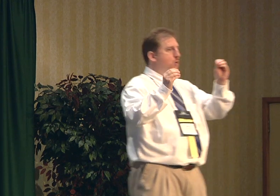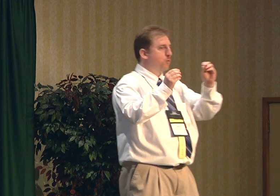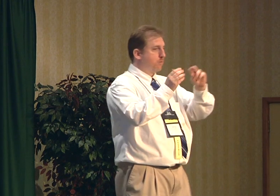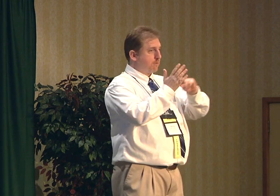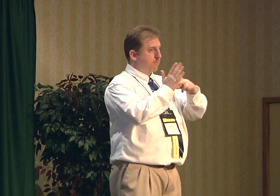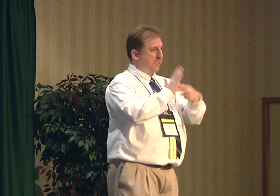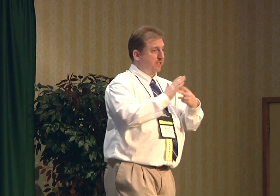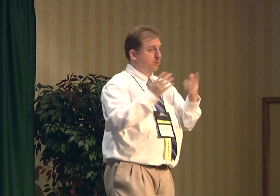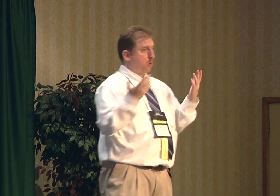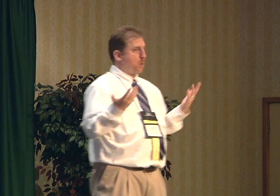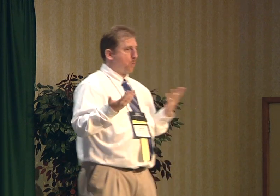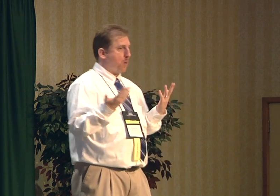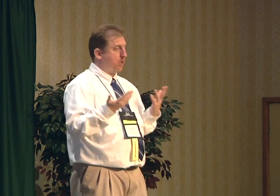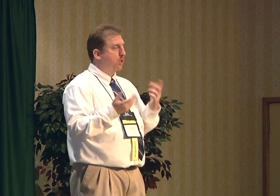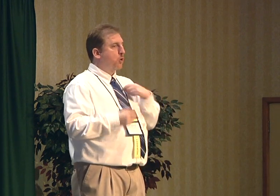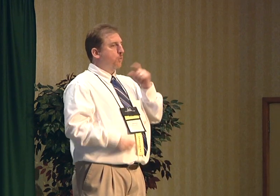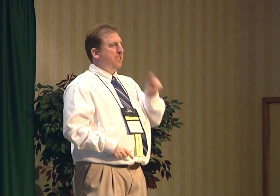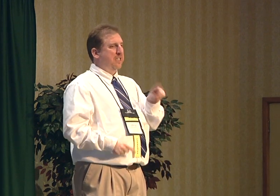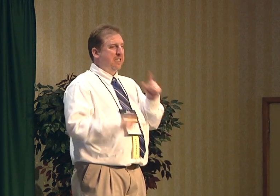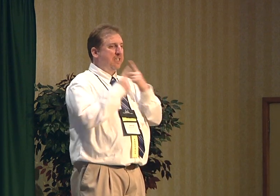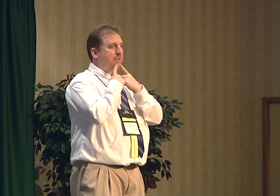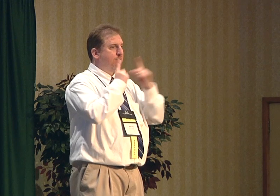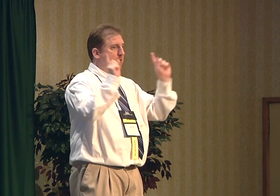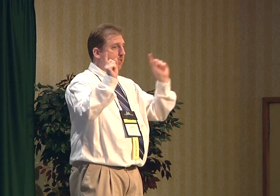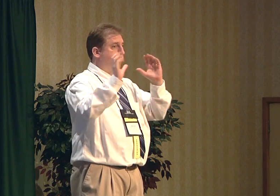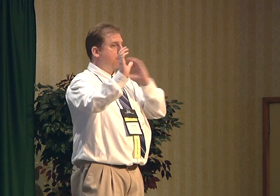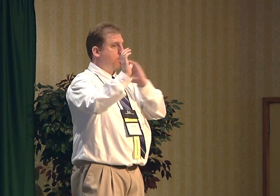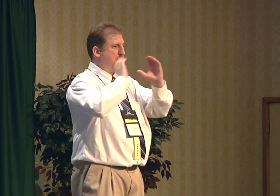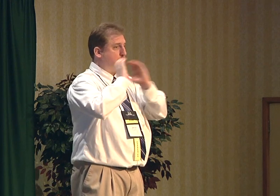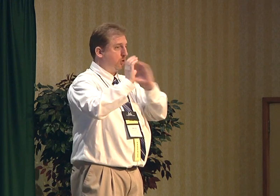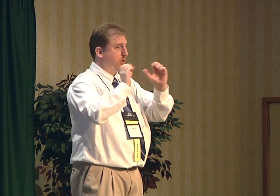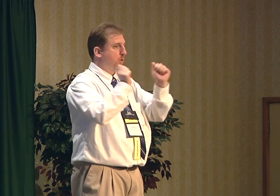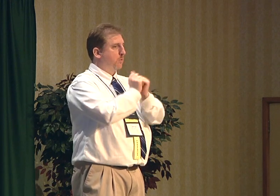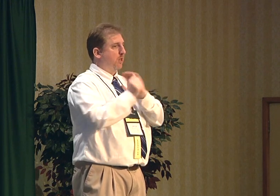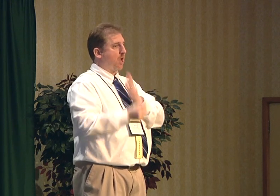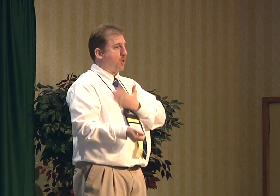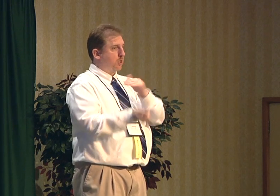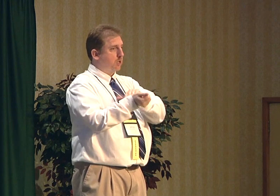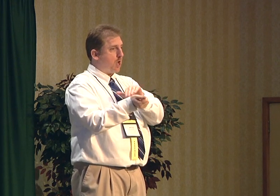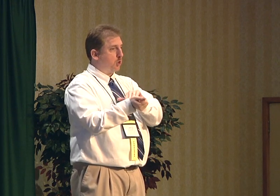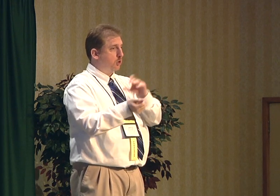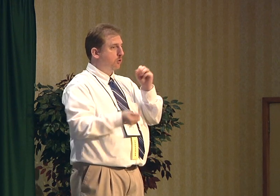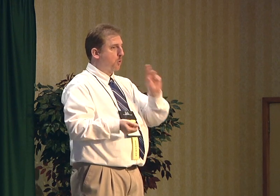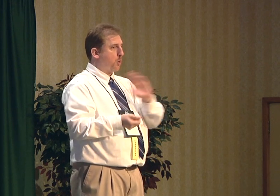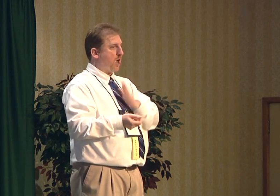experiences. So this means that we need to have effective communication with our